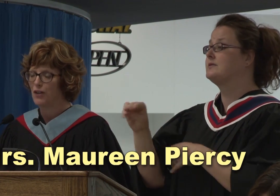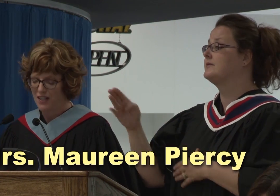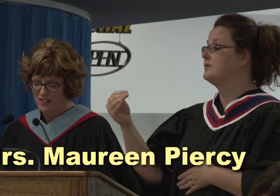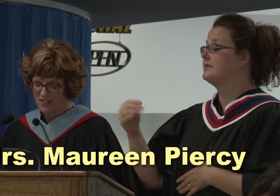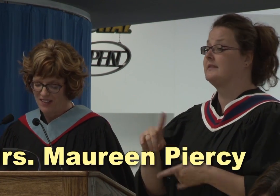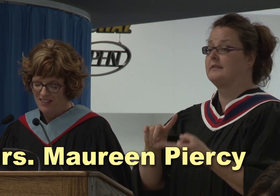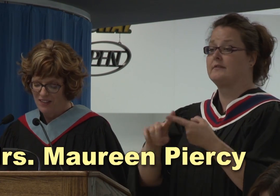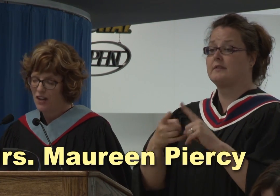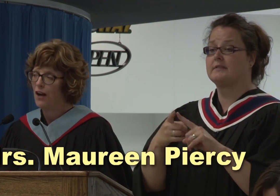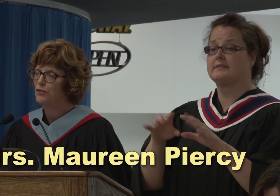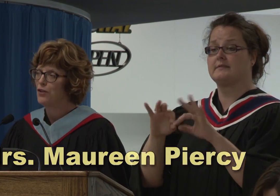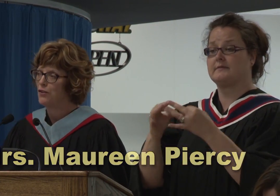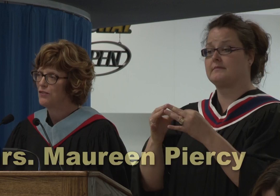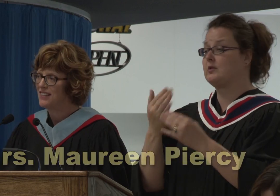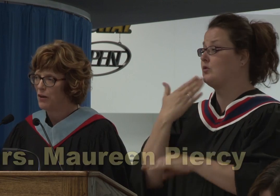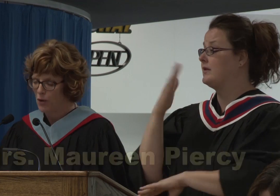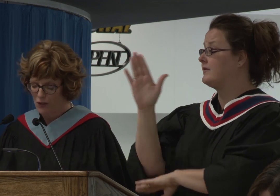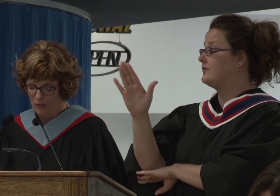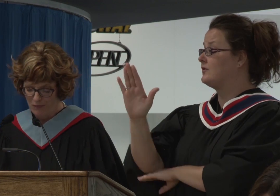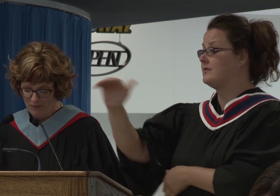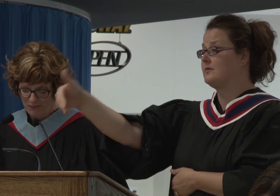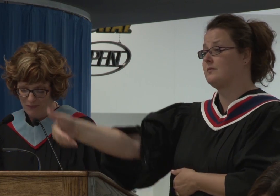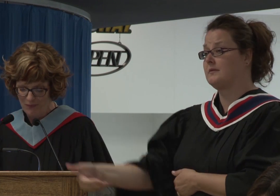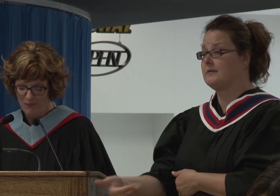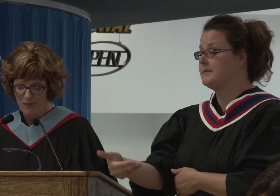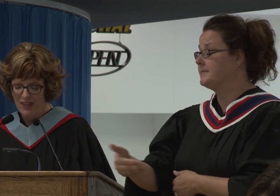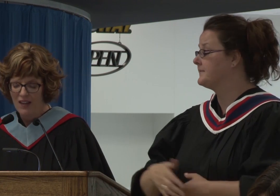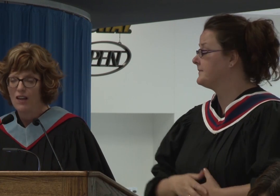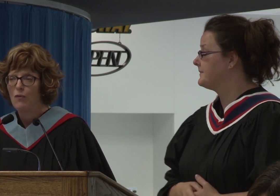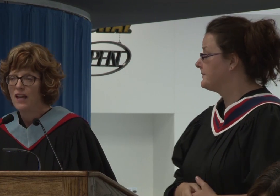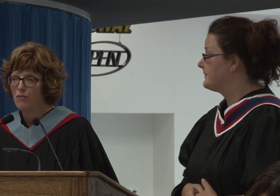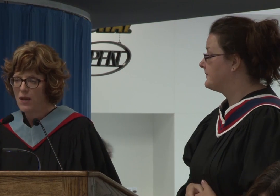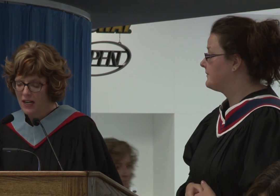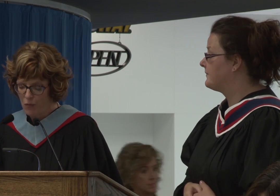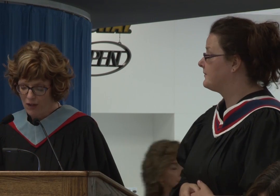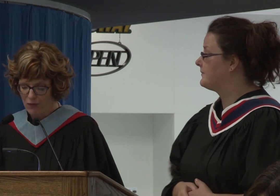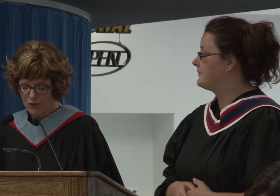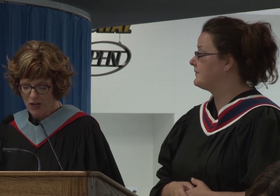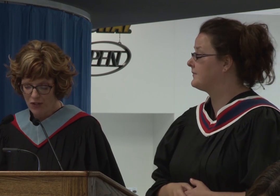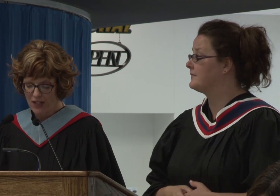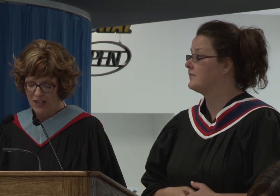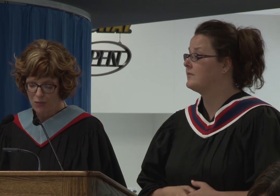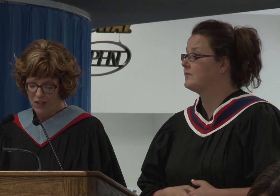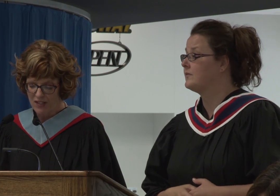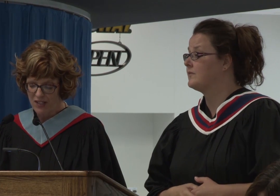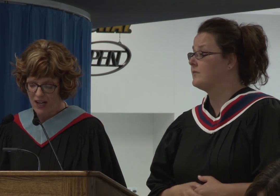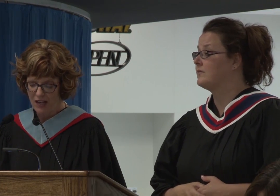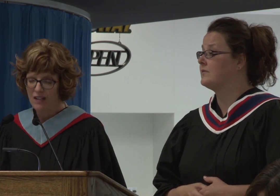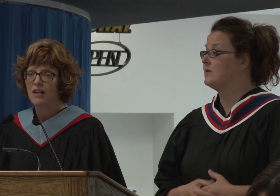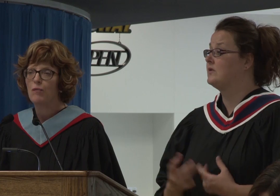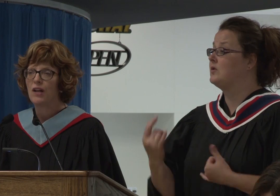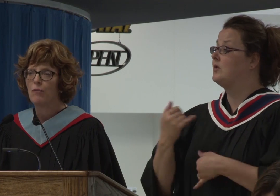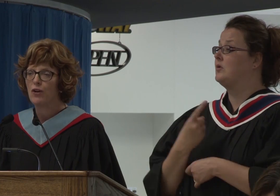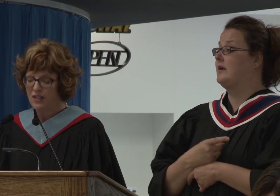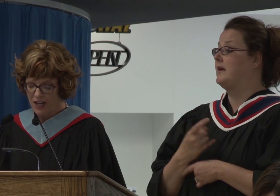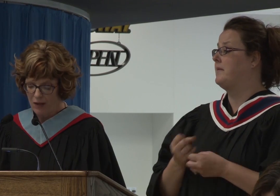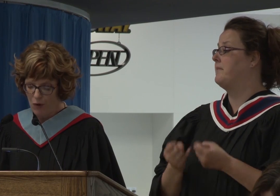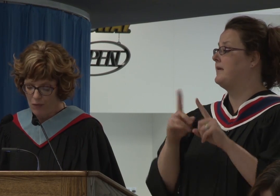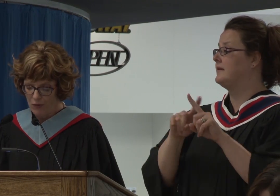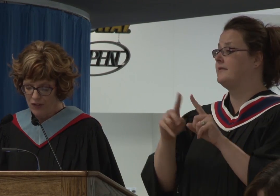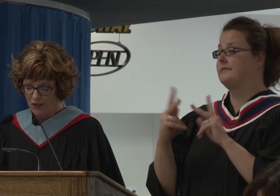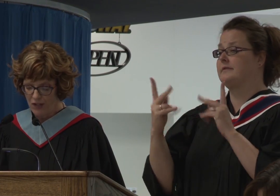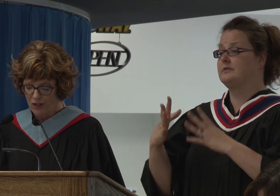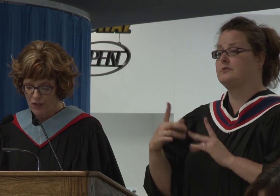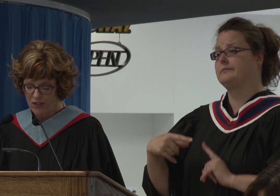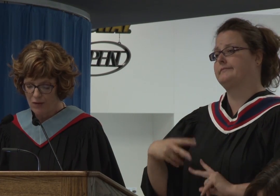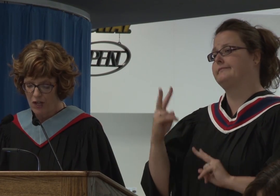and friends, good afternoon and welcome. We have many wonderful special guests with us today, but I'm going to take a